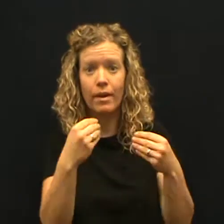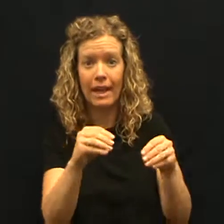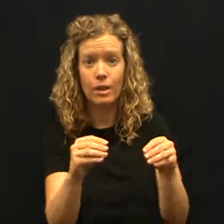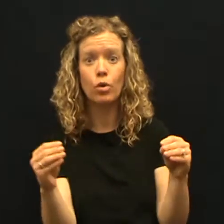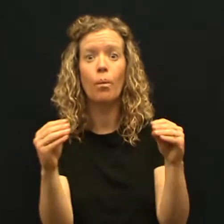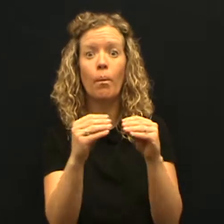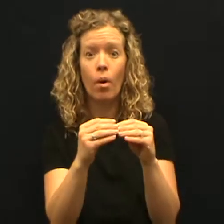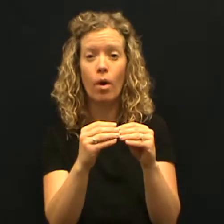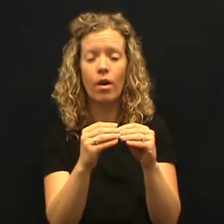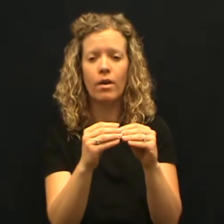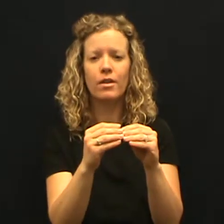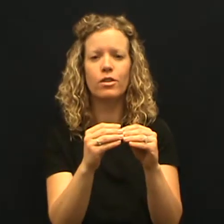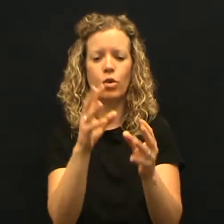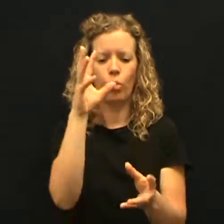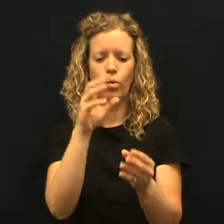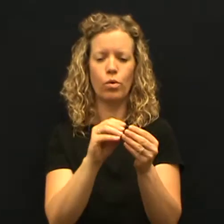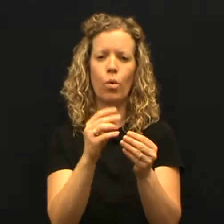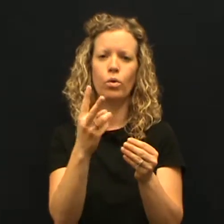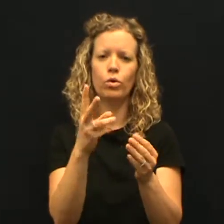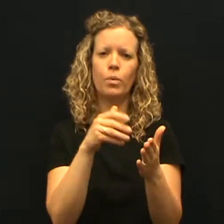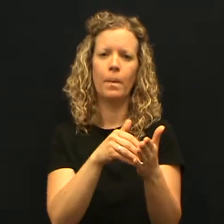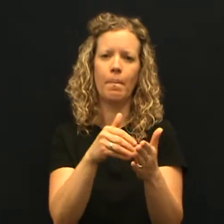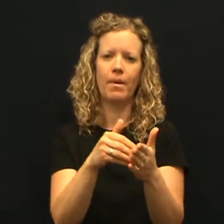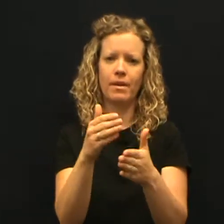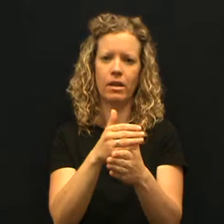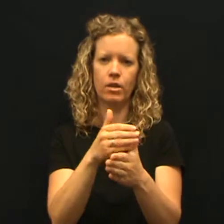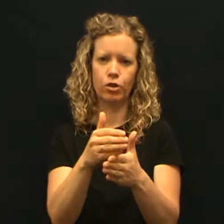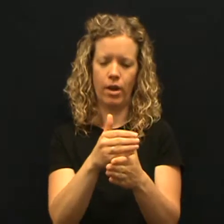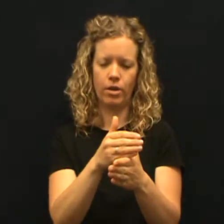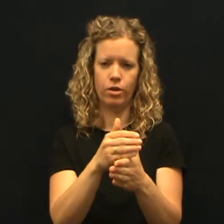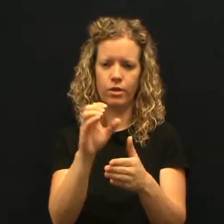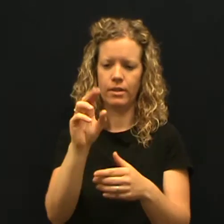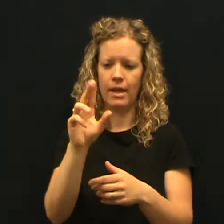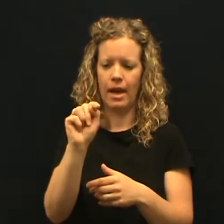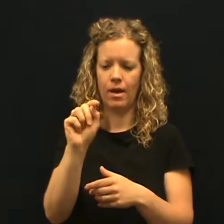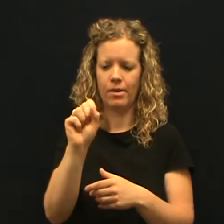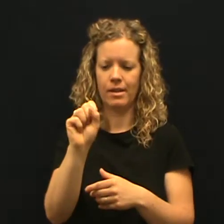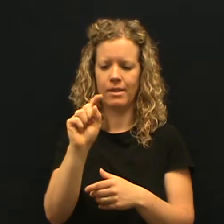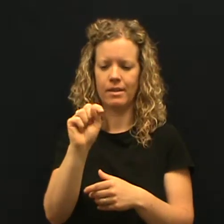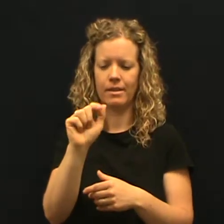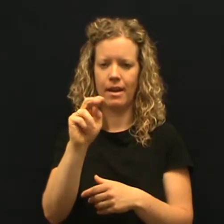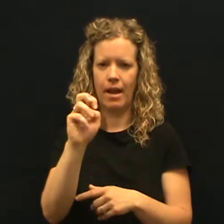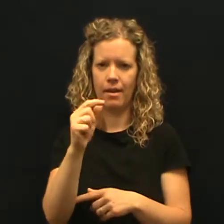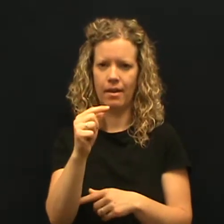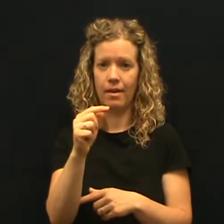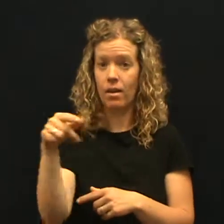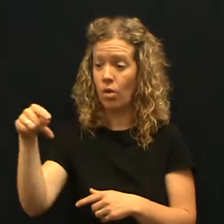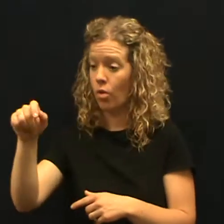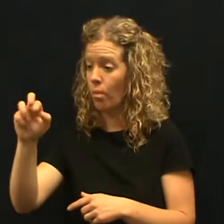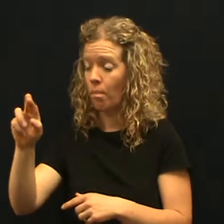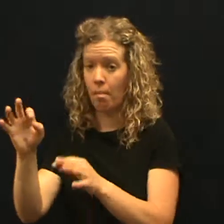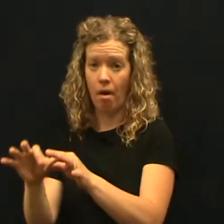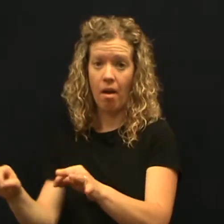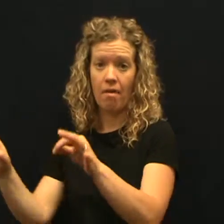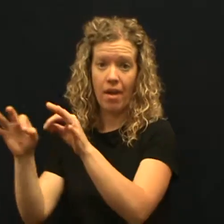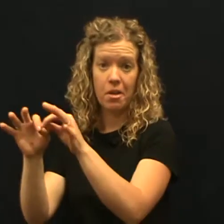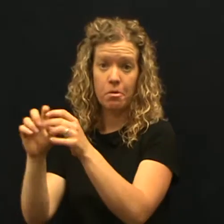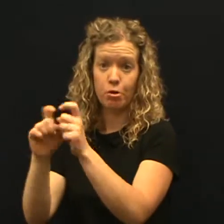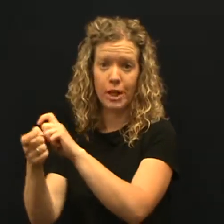we have 2 million shares outstanding. We don't change the par value per share. And so our common stock